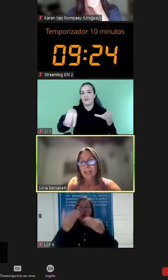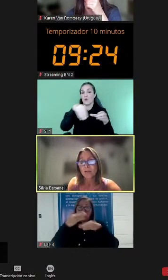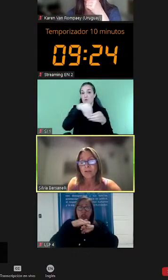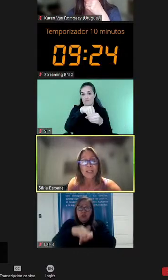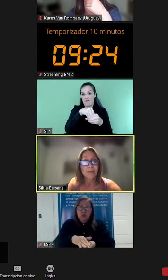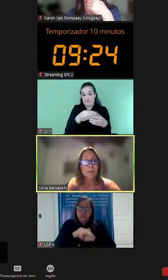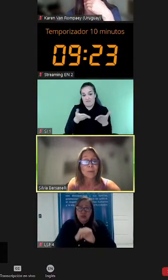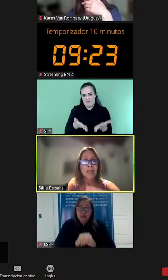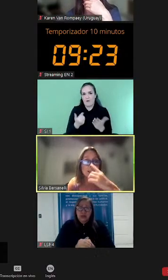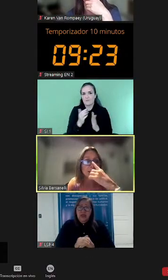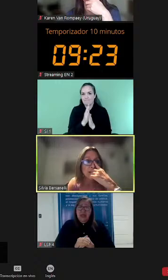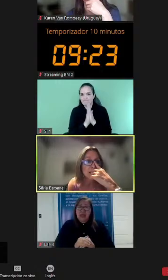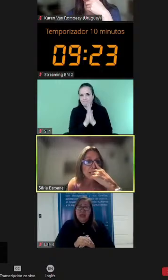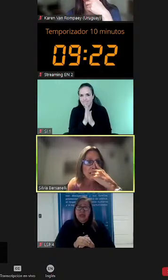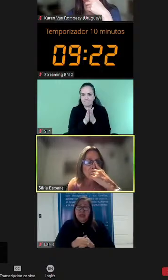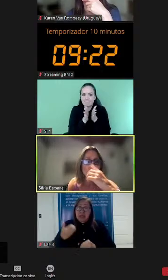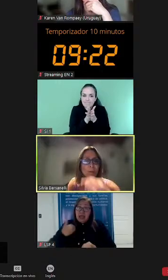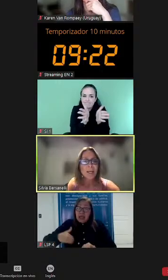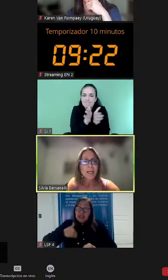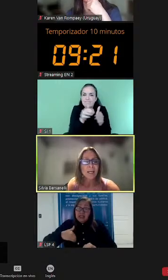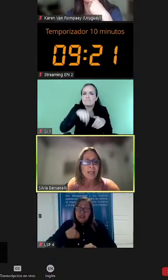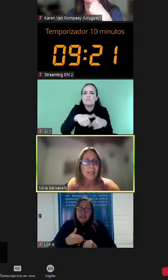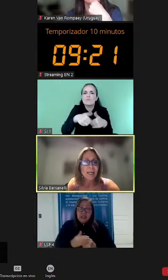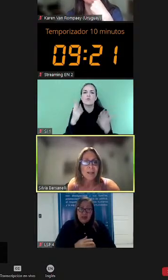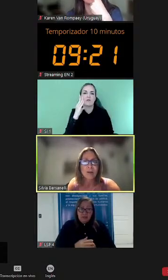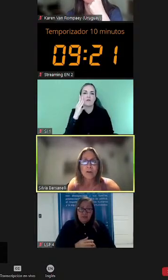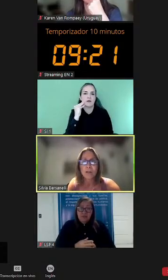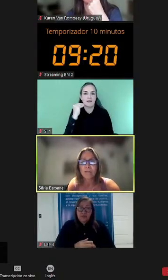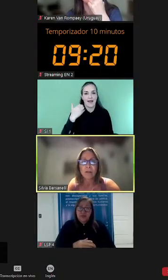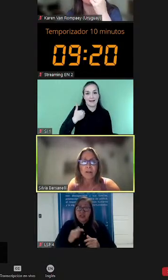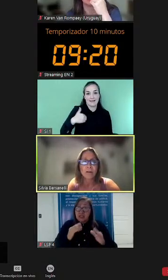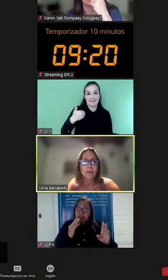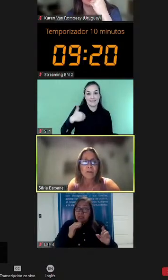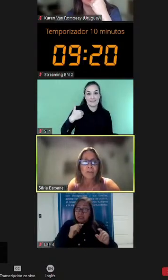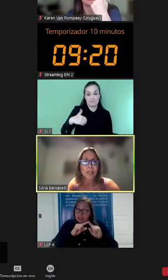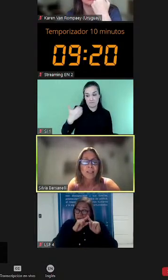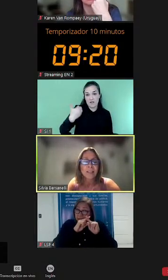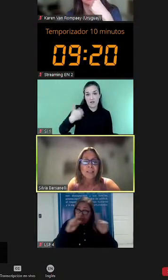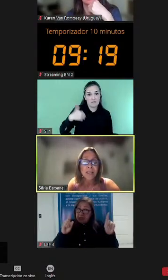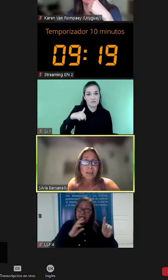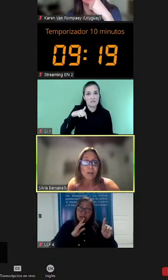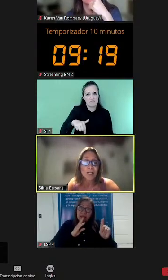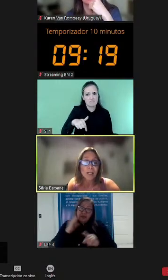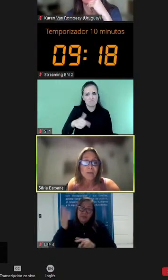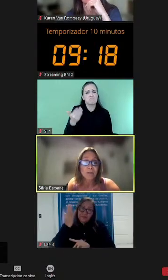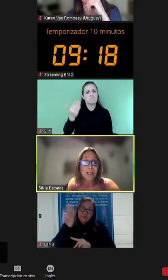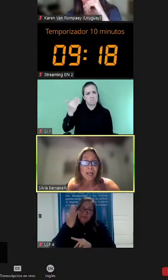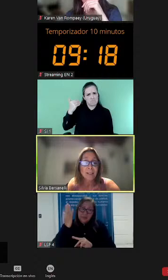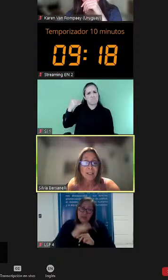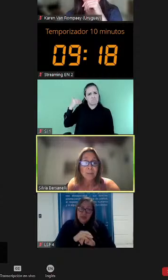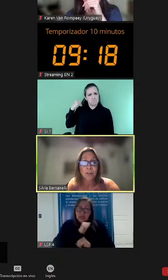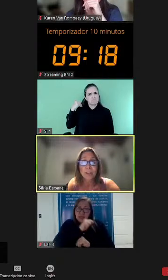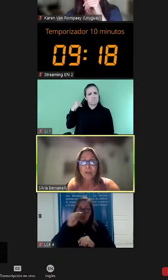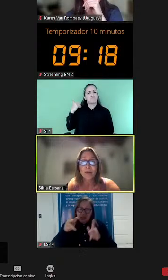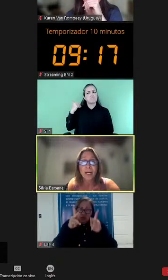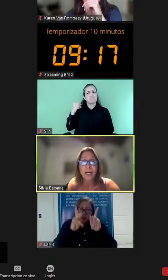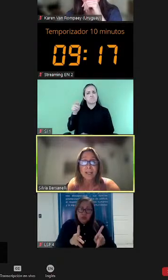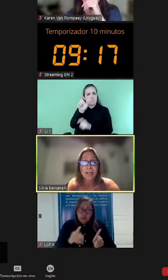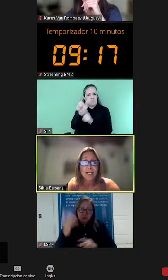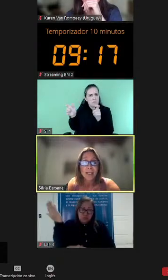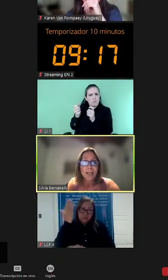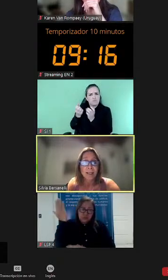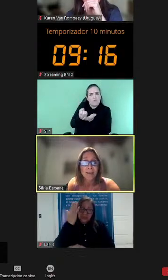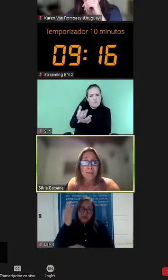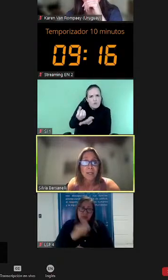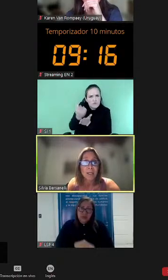which is inclusive education in this case in the republic of argentina and in line with what each